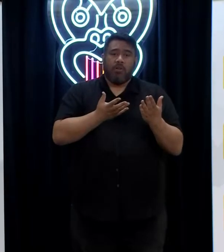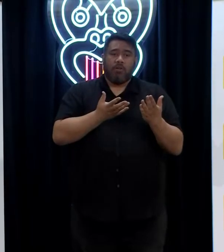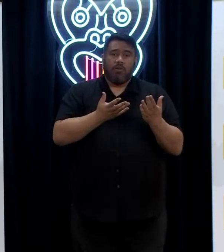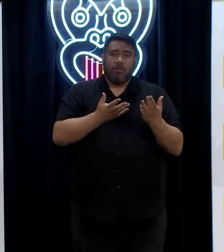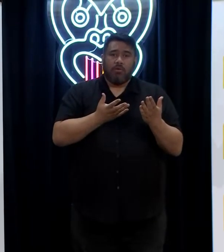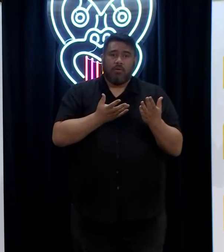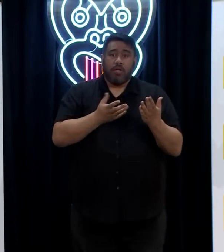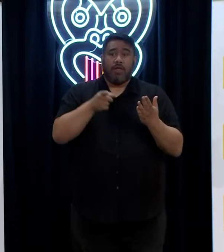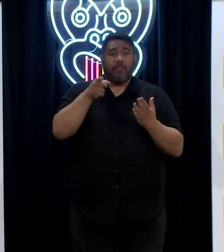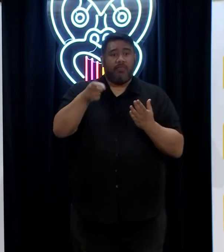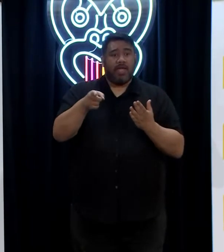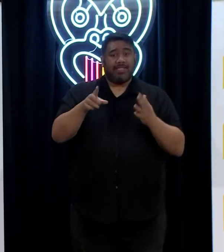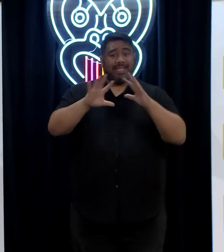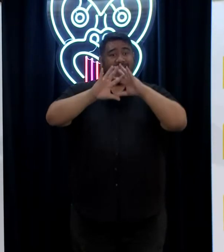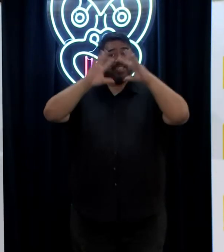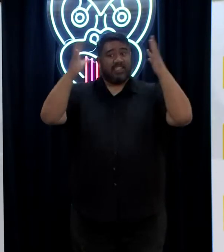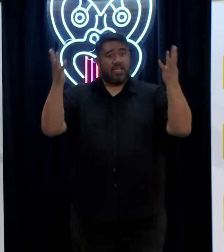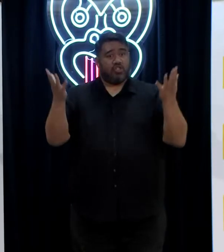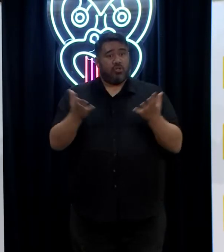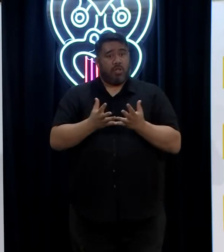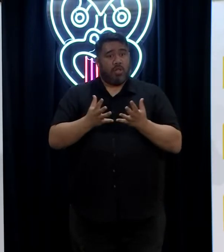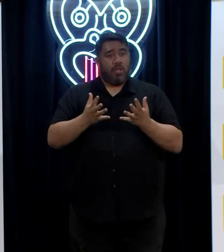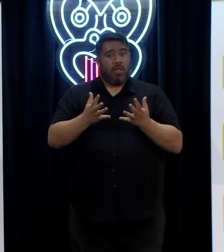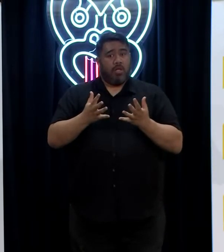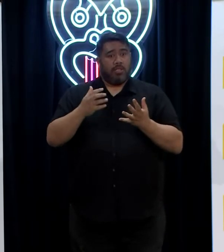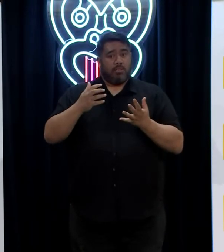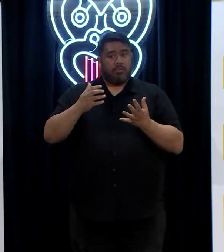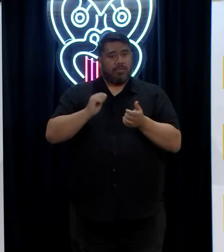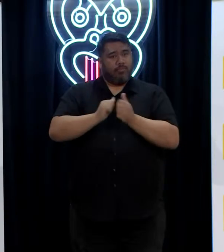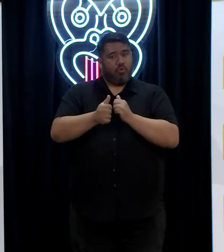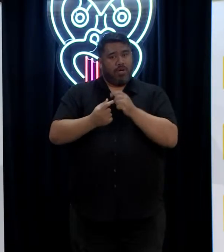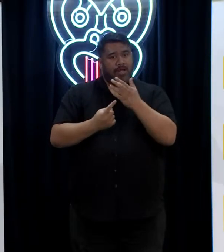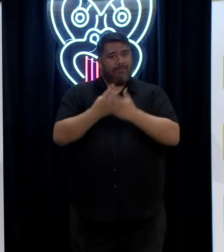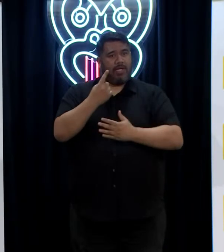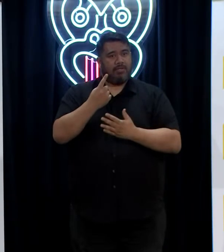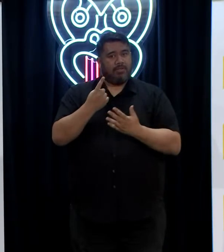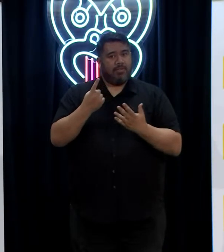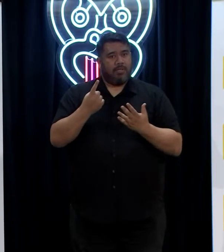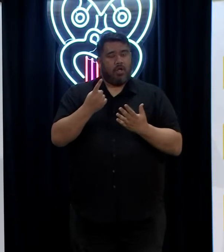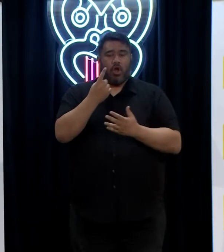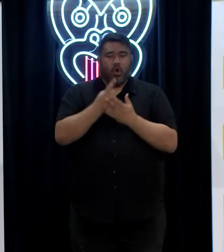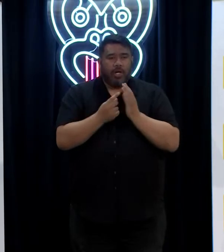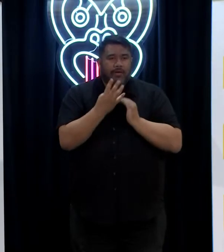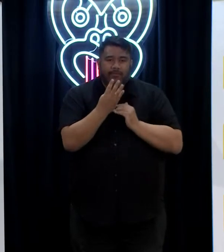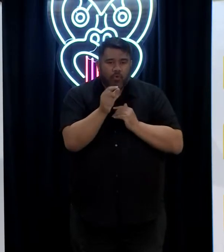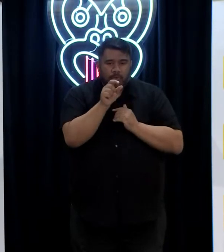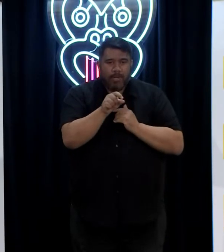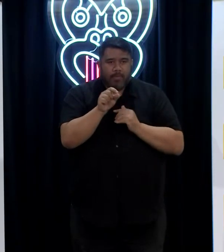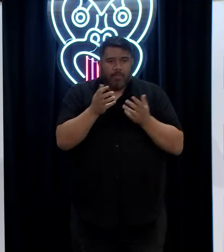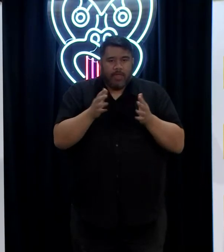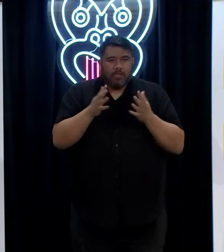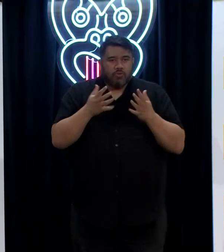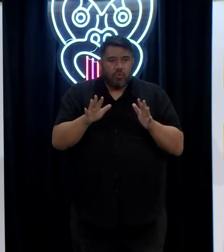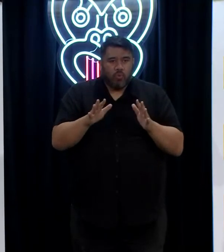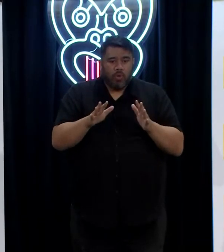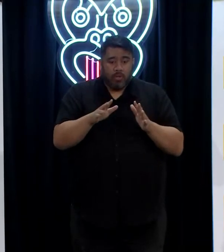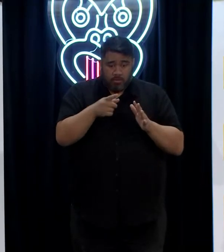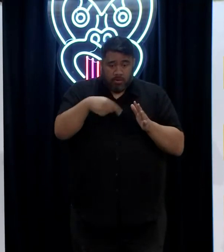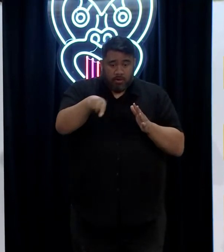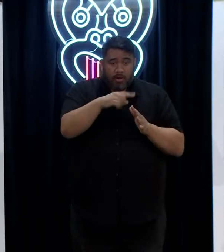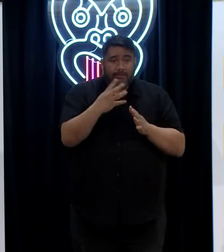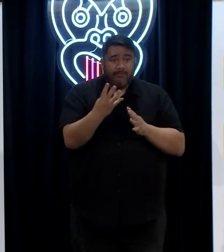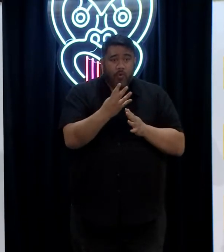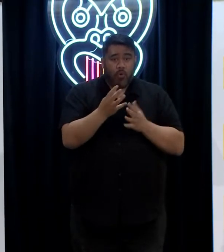given that it was an international sporting event, it represented only 4 people, they had been tested, it was low risk, that it